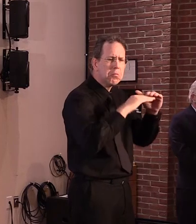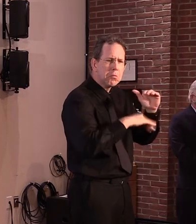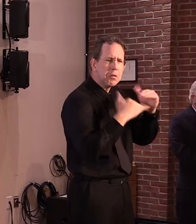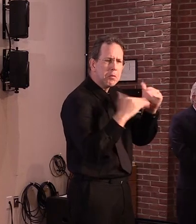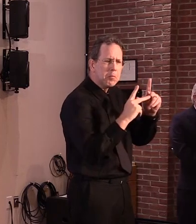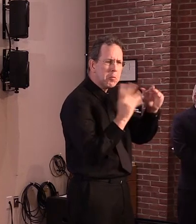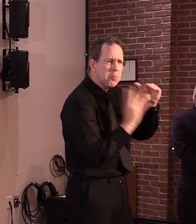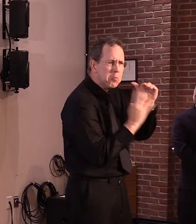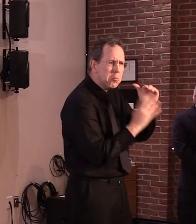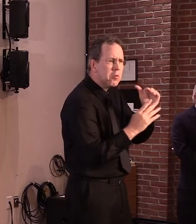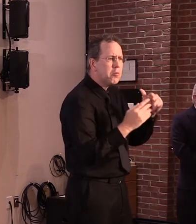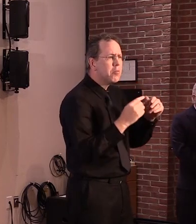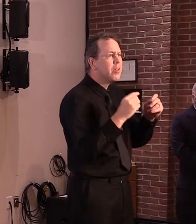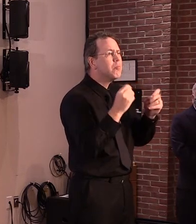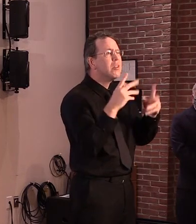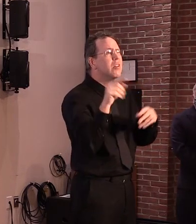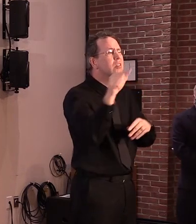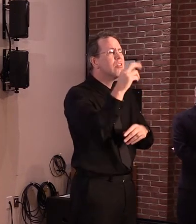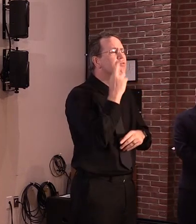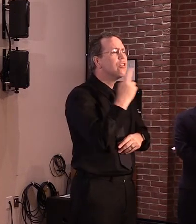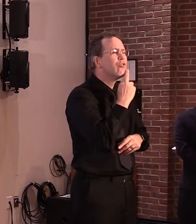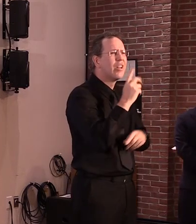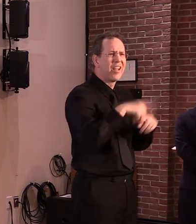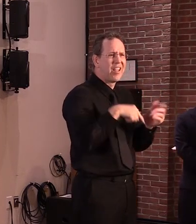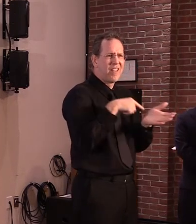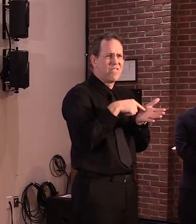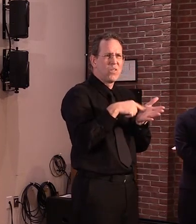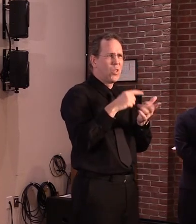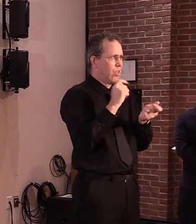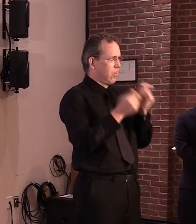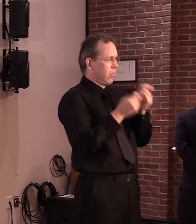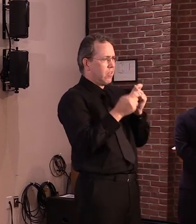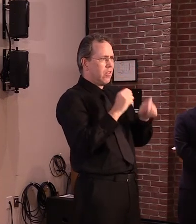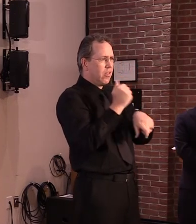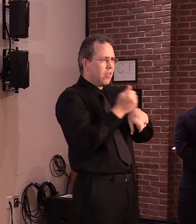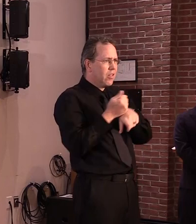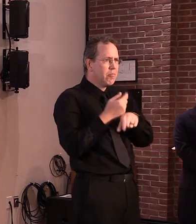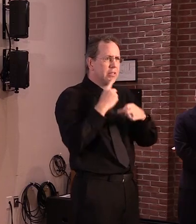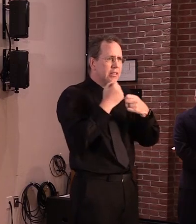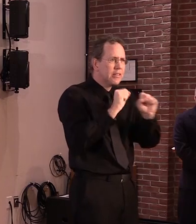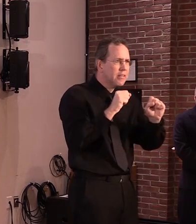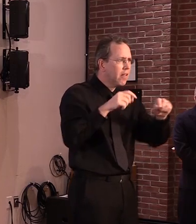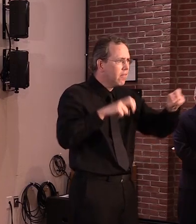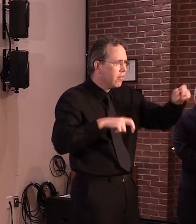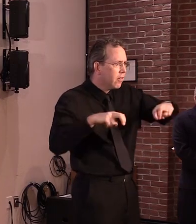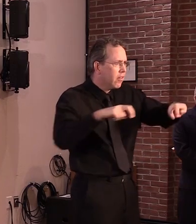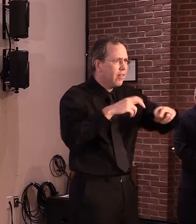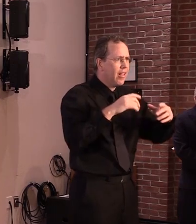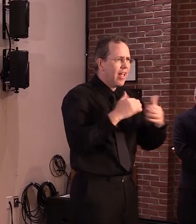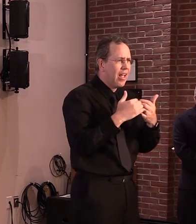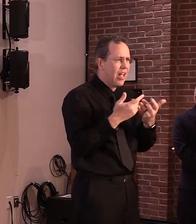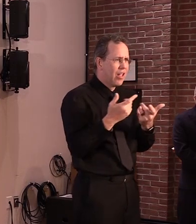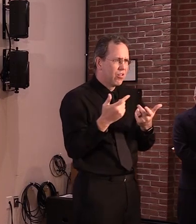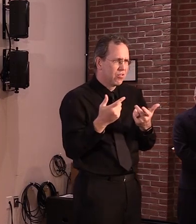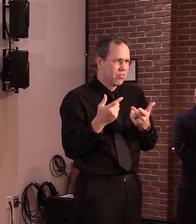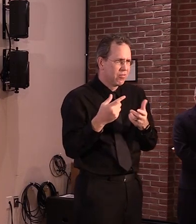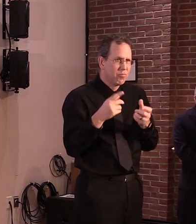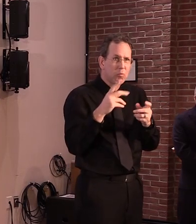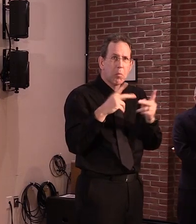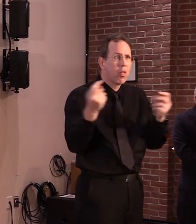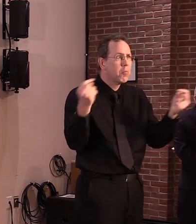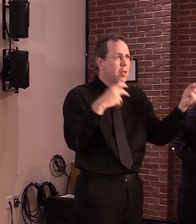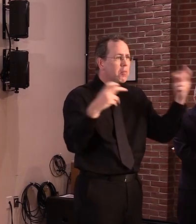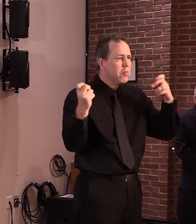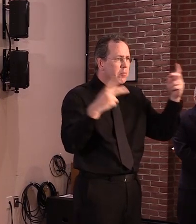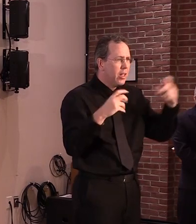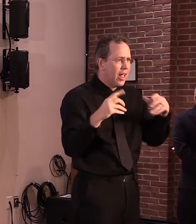rules can't meet their bottom line. They're and also giving their jobs back to their employees who are coming off of really